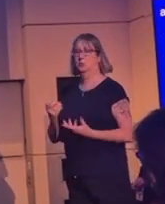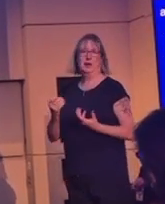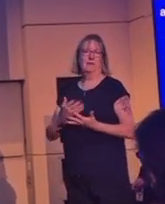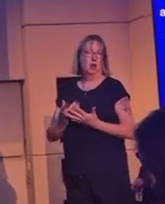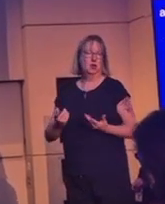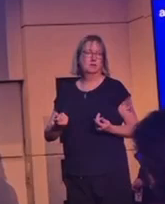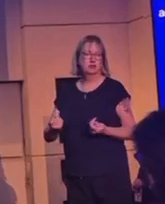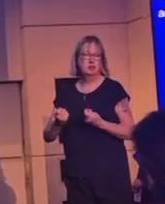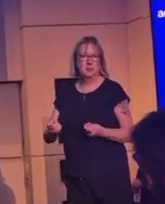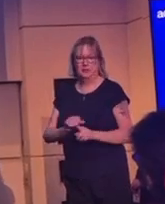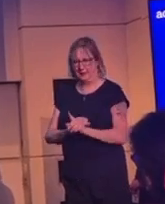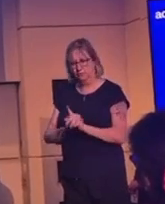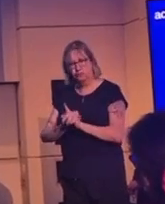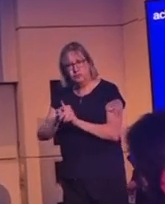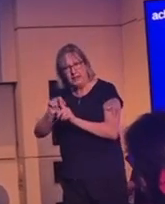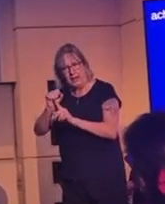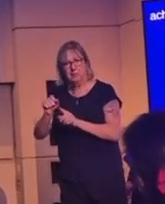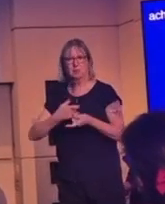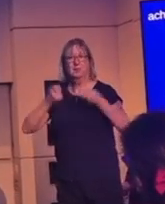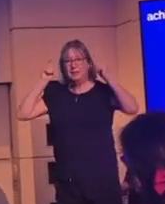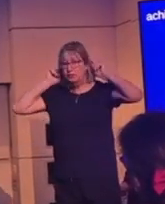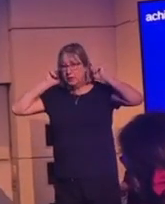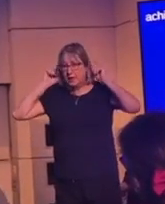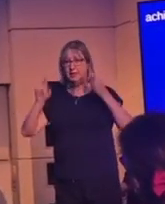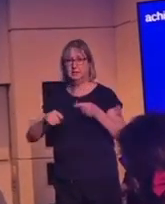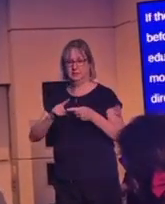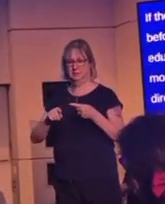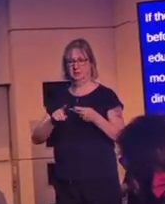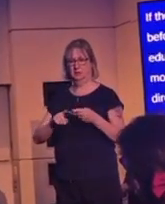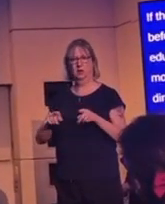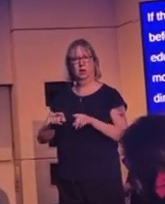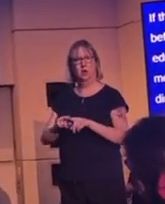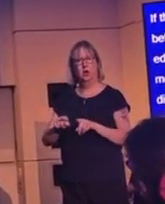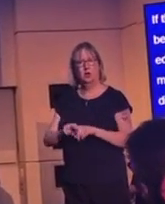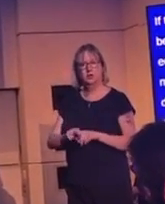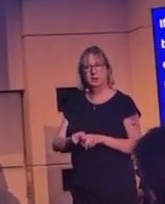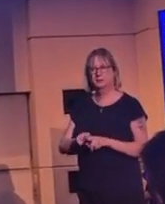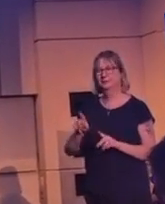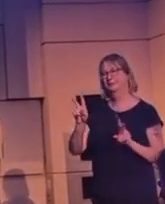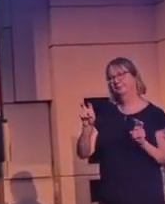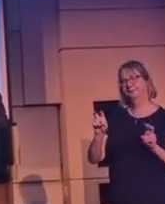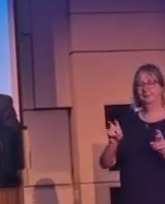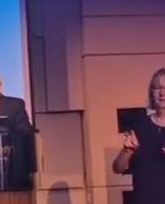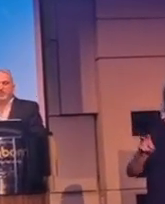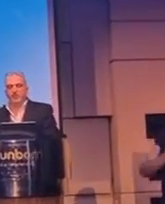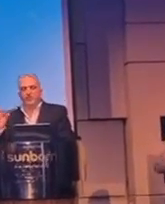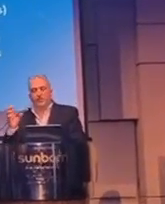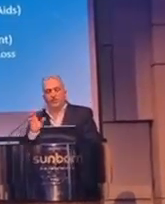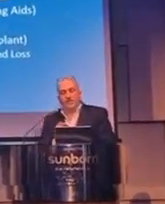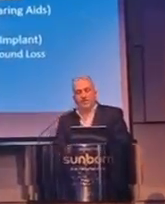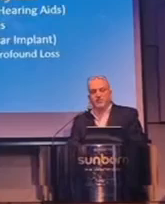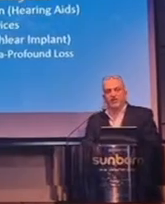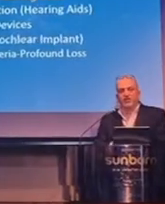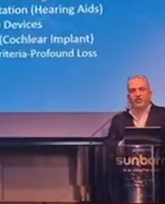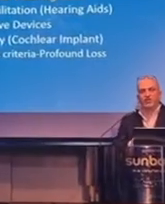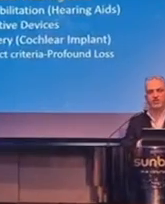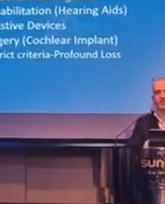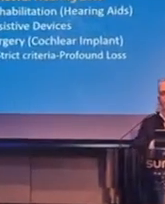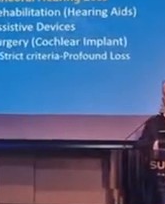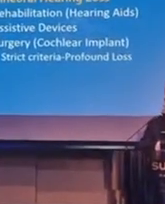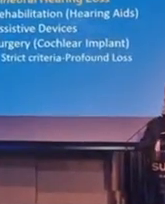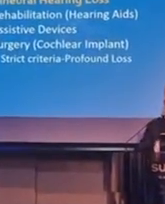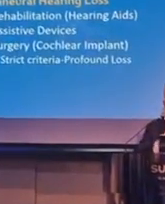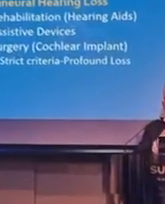is rehabilitation with hearing aids and the use of hearing assistive devices. For conductive hearing